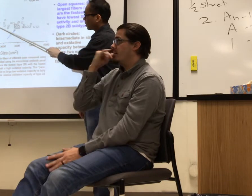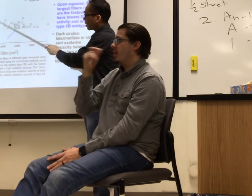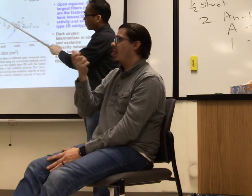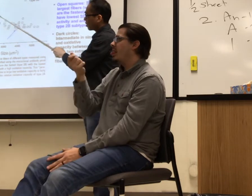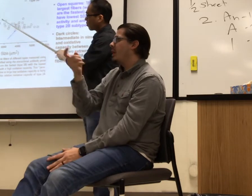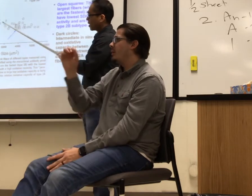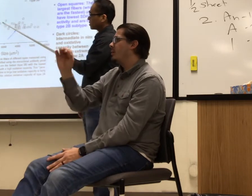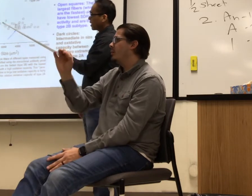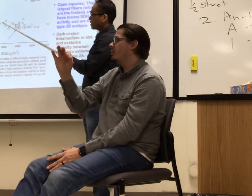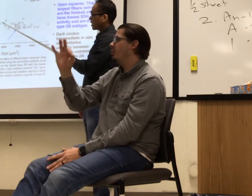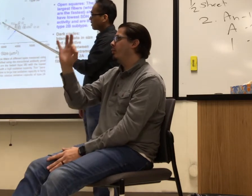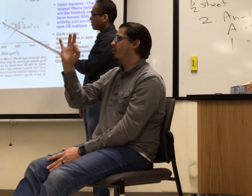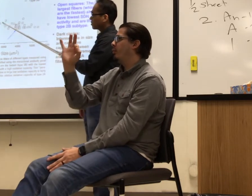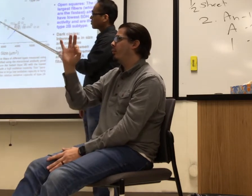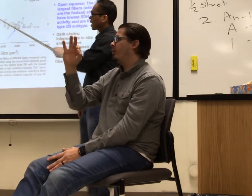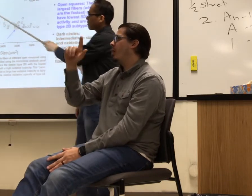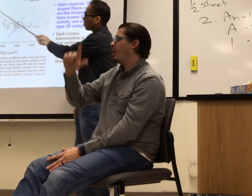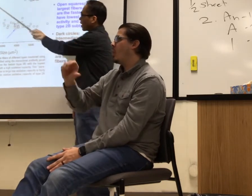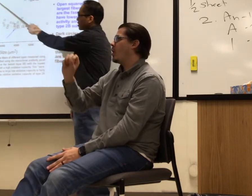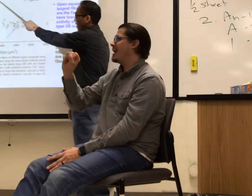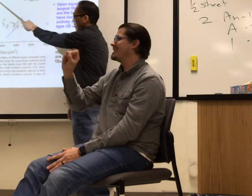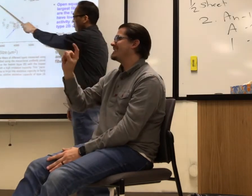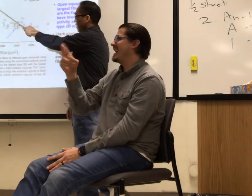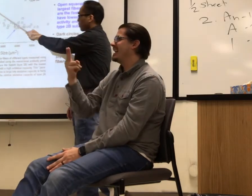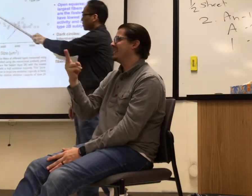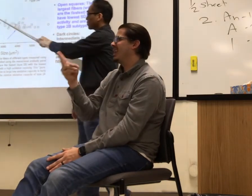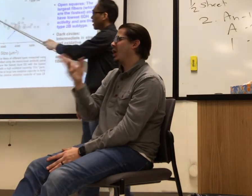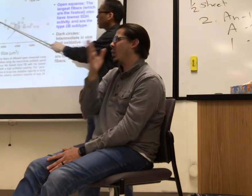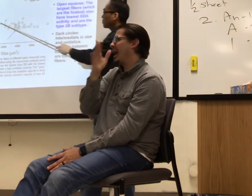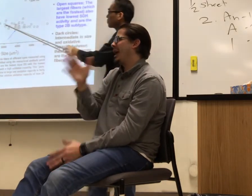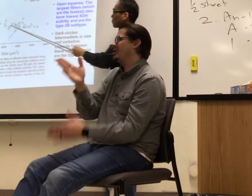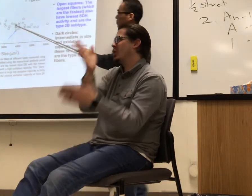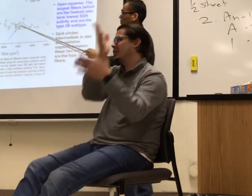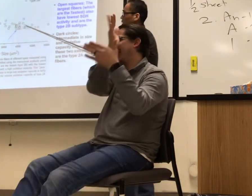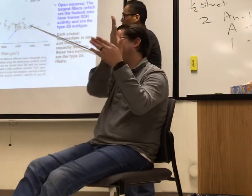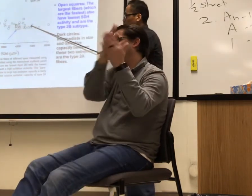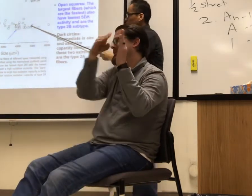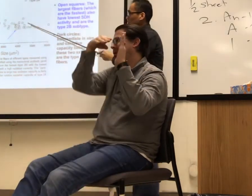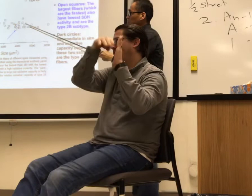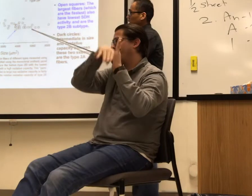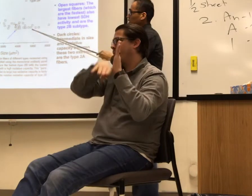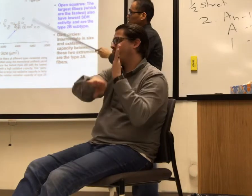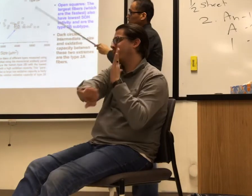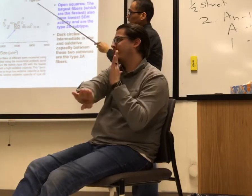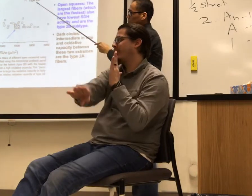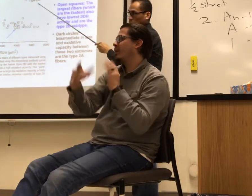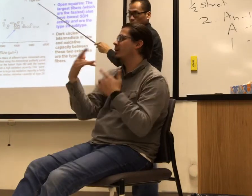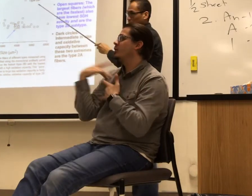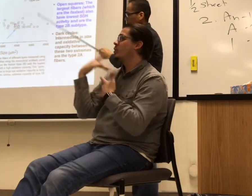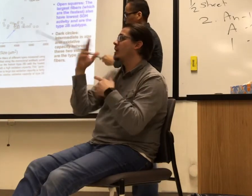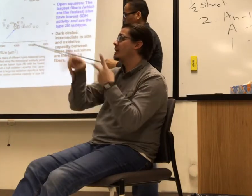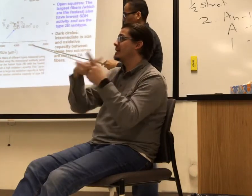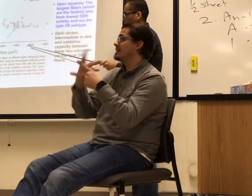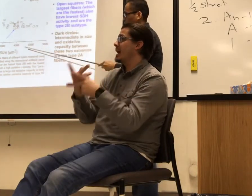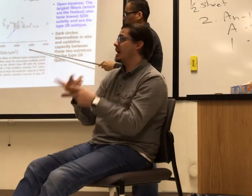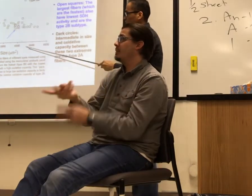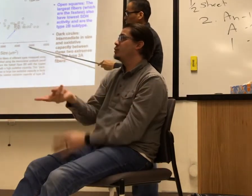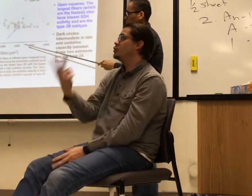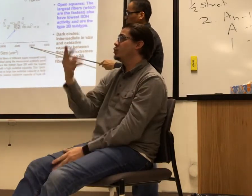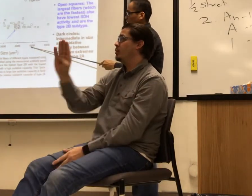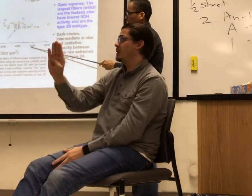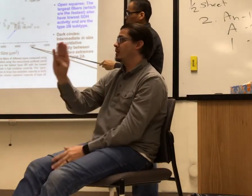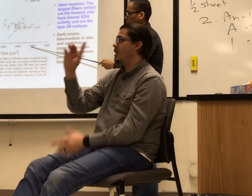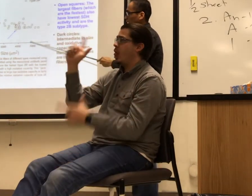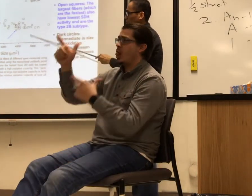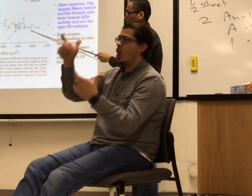slightly bigger have a lower SDH activity. So there's kind of a range. It kind of goes down this way. And that the trend is the type 2Bs are the largest